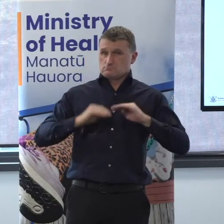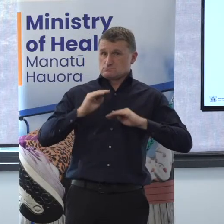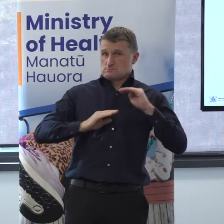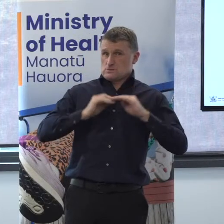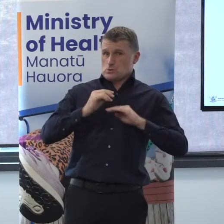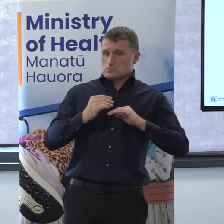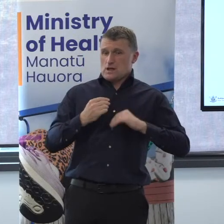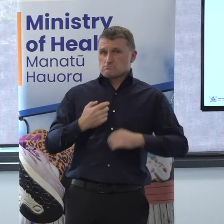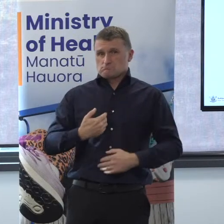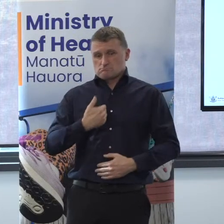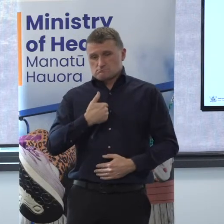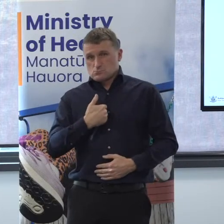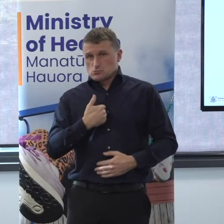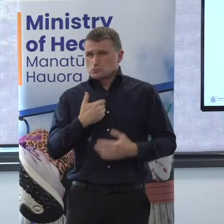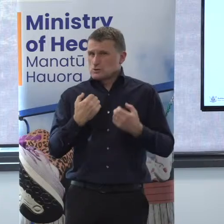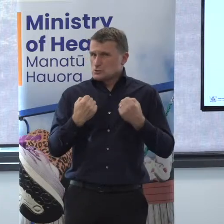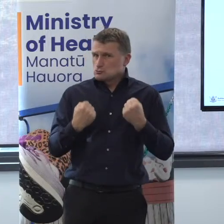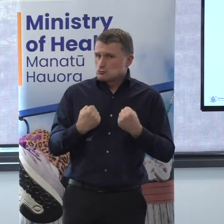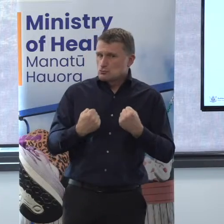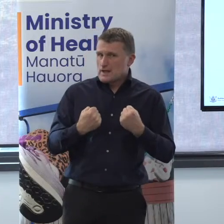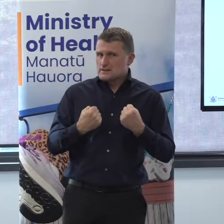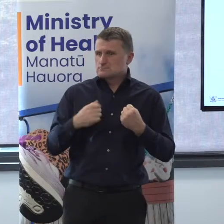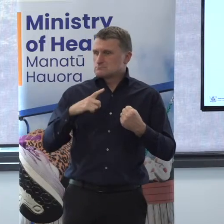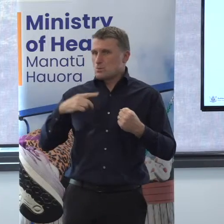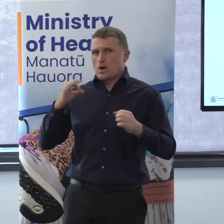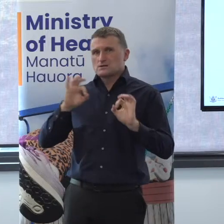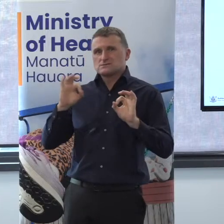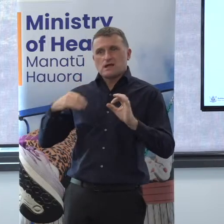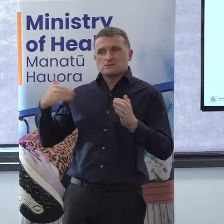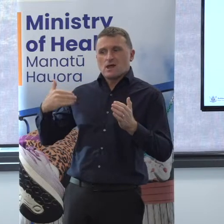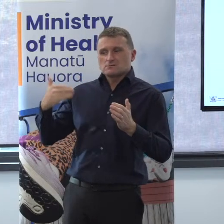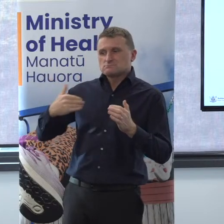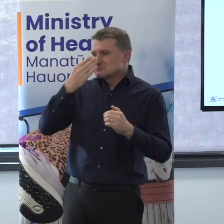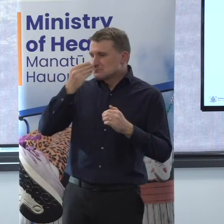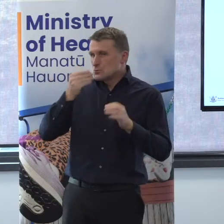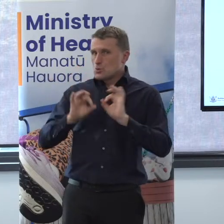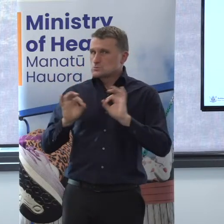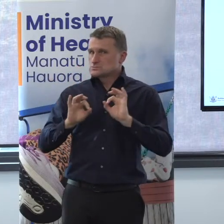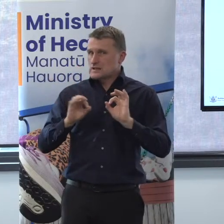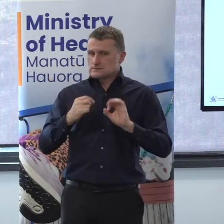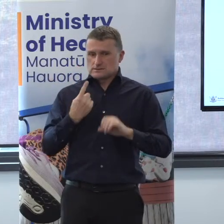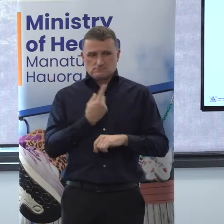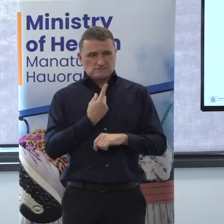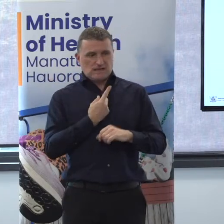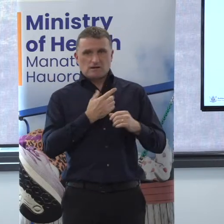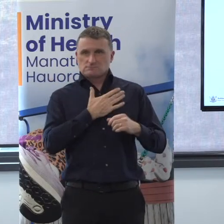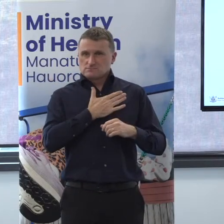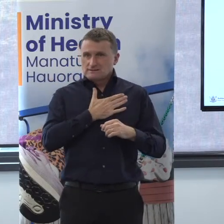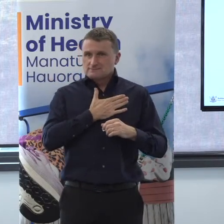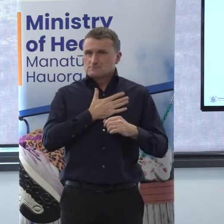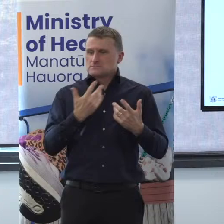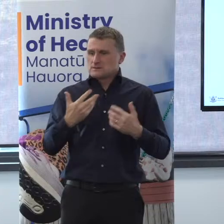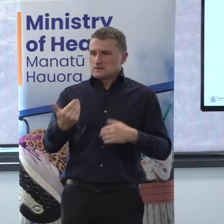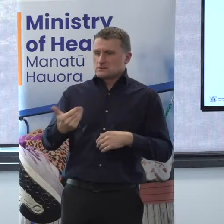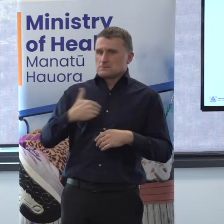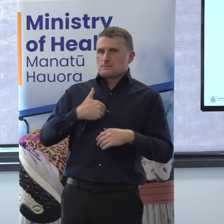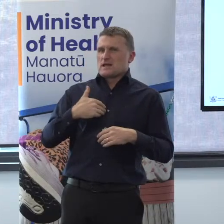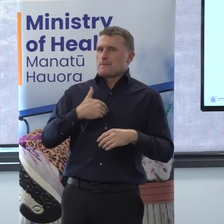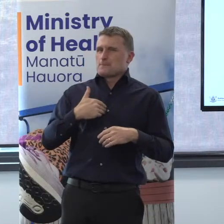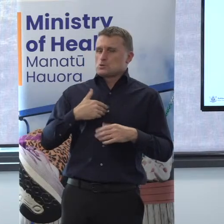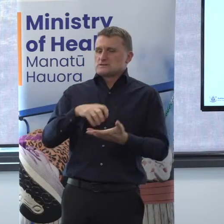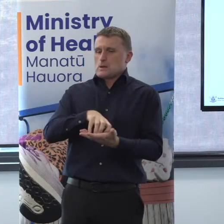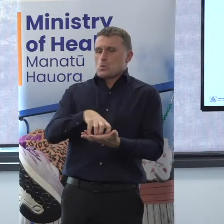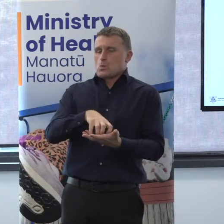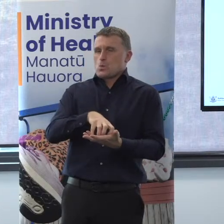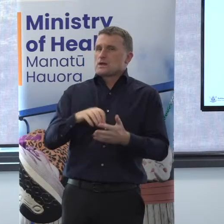than usual, particularly for flu, as we haven't had significant flu in the New Zealand area for 2 years now.